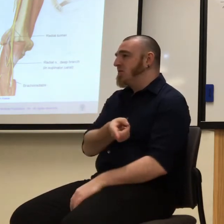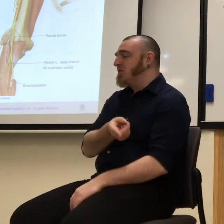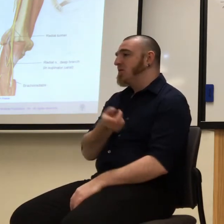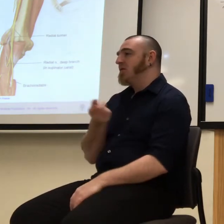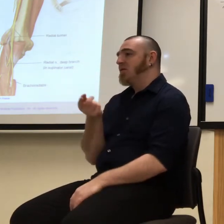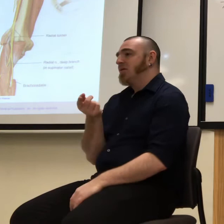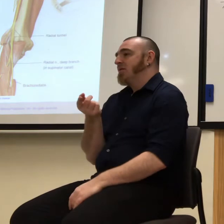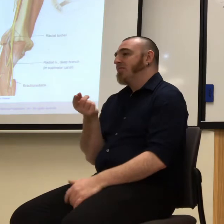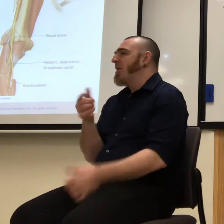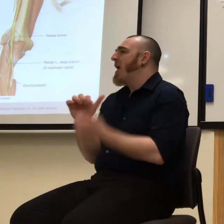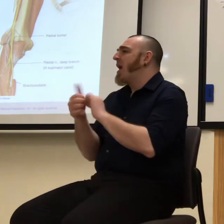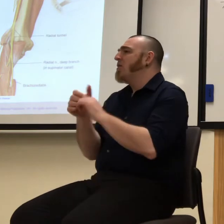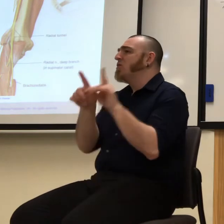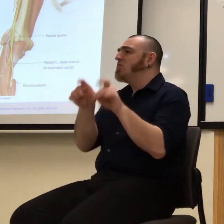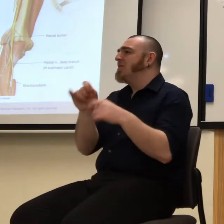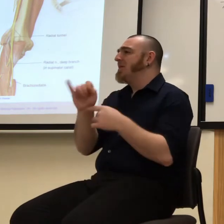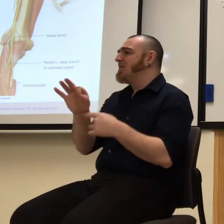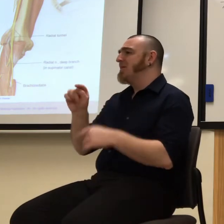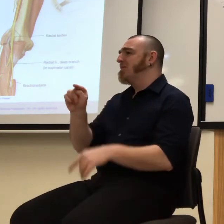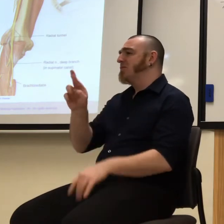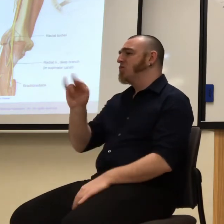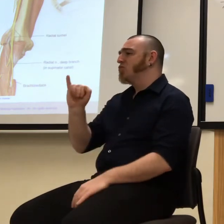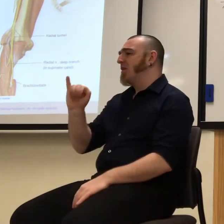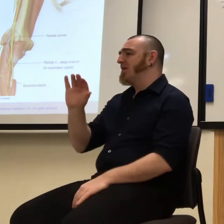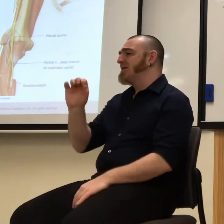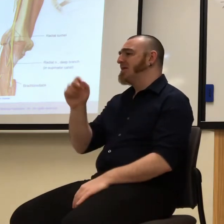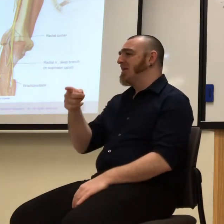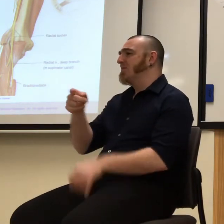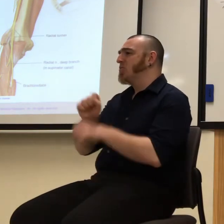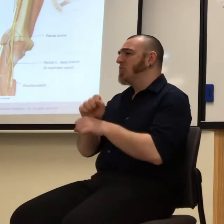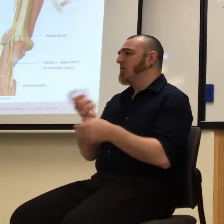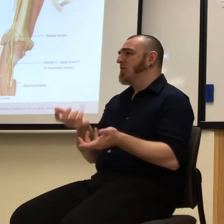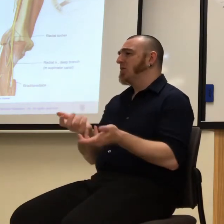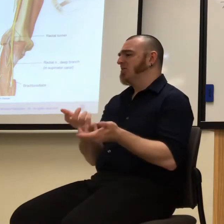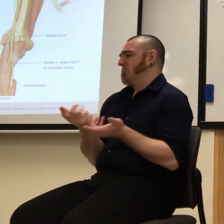for if the triceps is working? What does the triceps do?